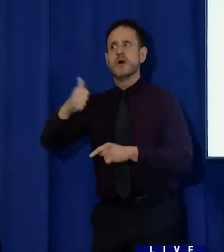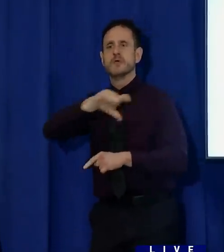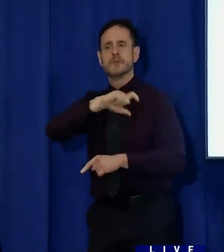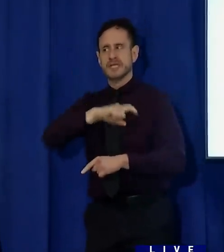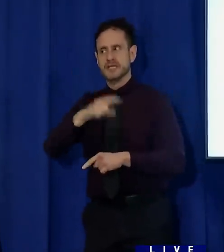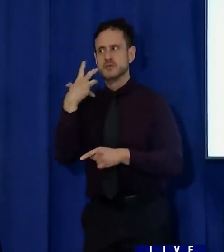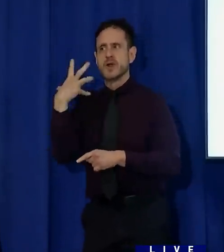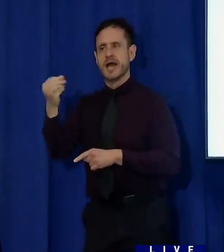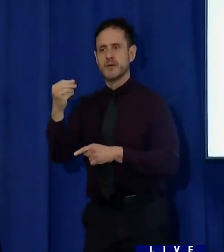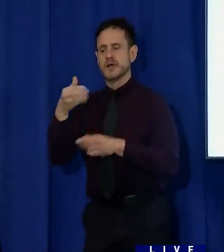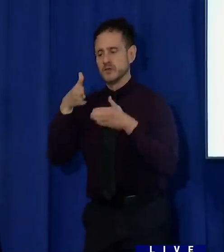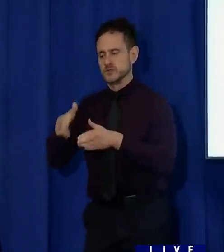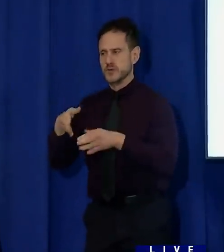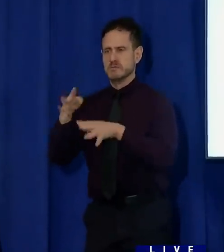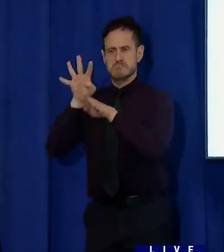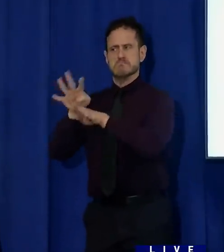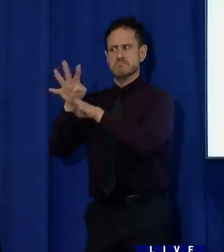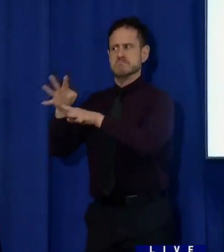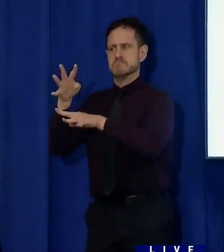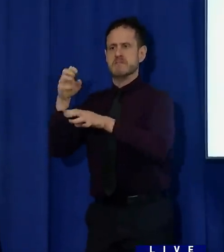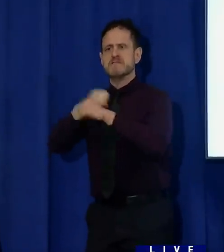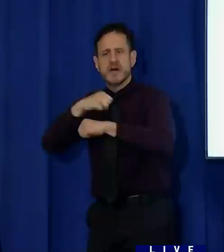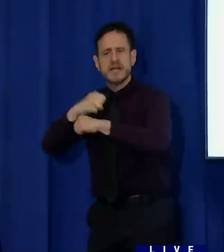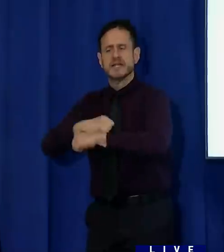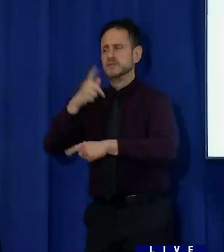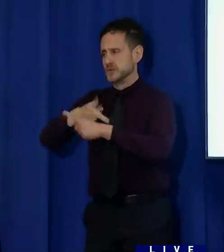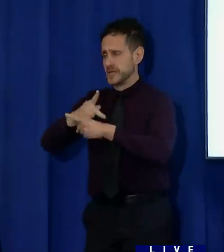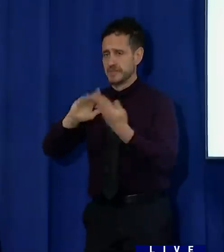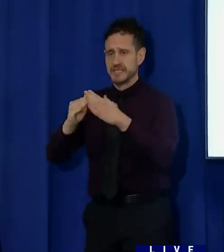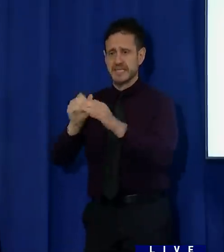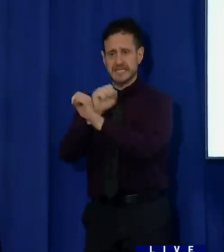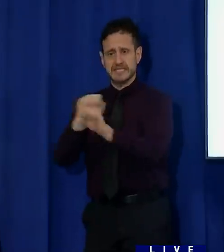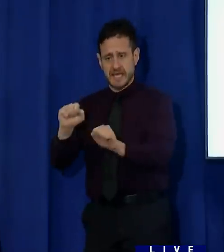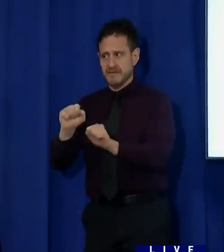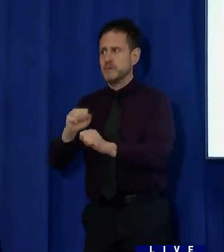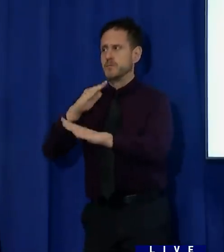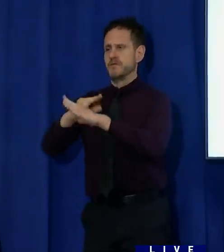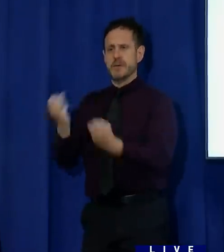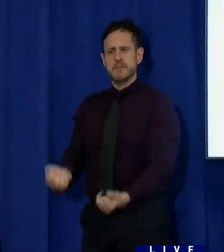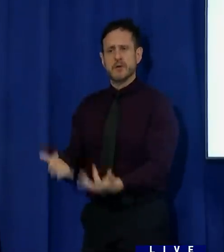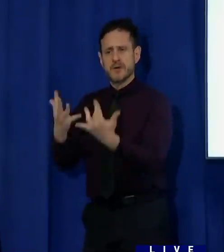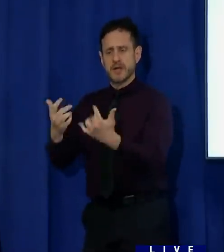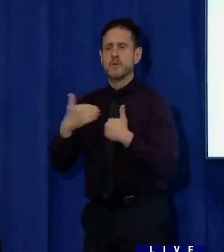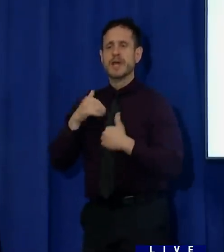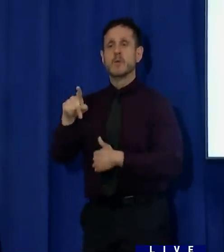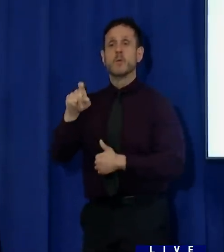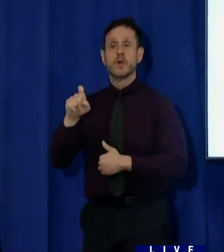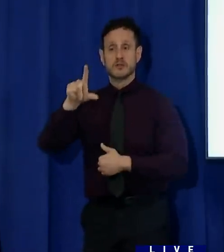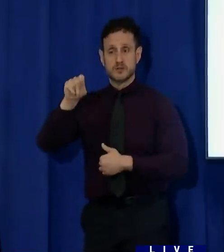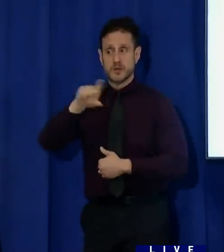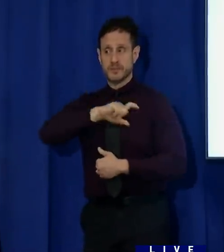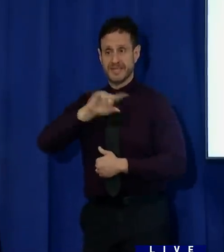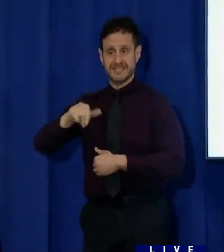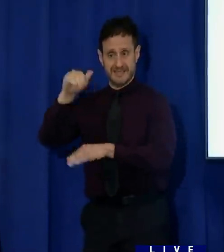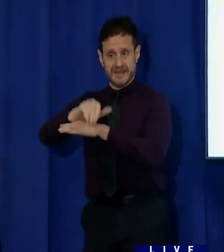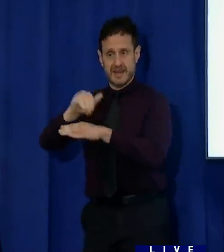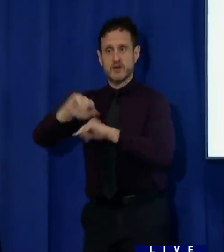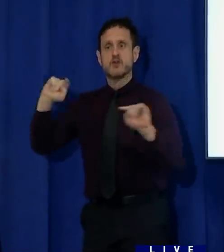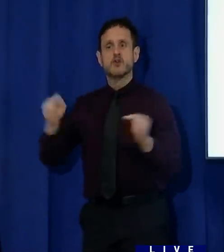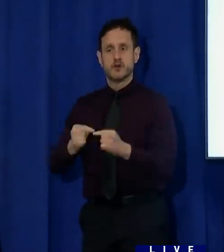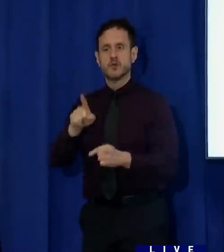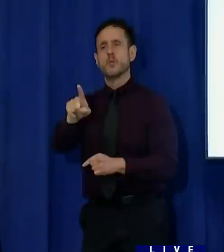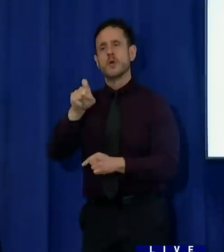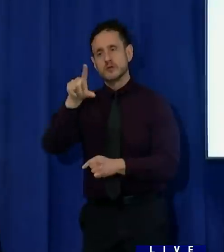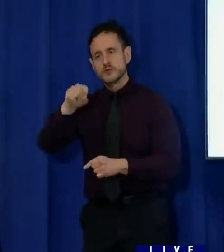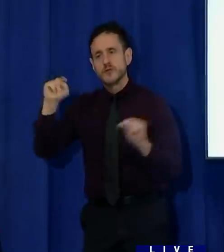that battle to try to keep the city safe and to stop it from burning. We had 120 officers injured that night that they